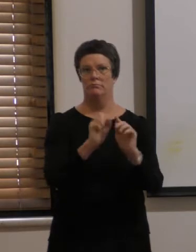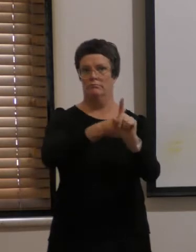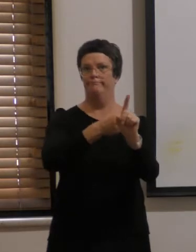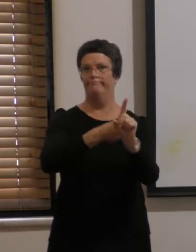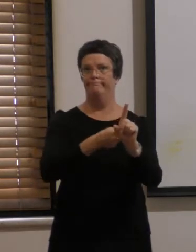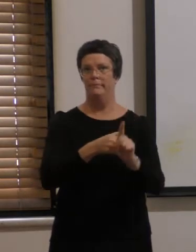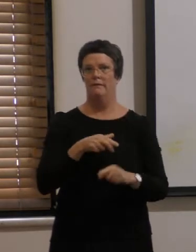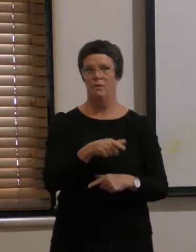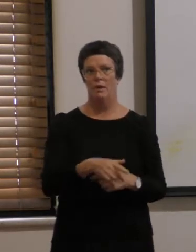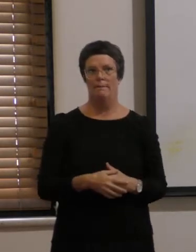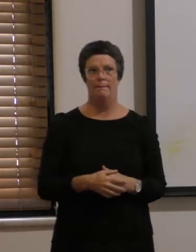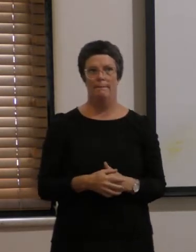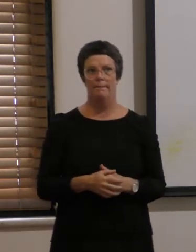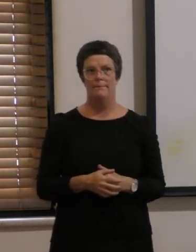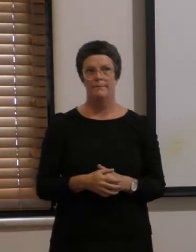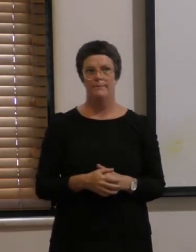represent them